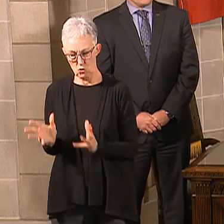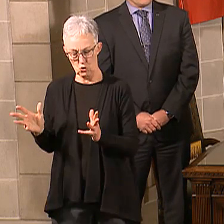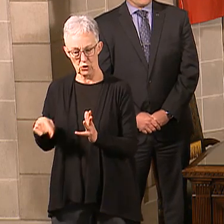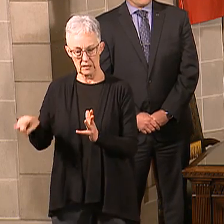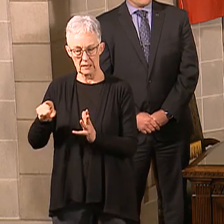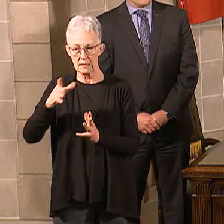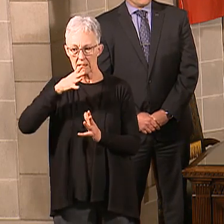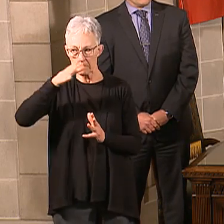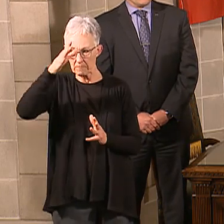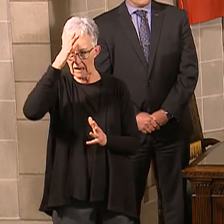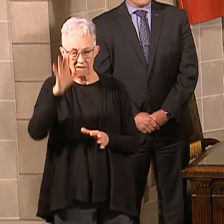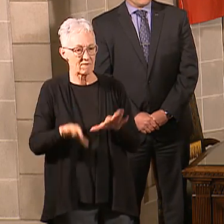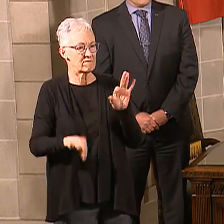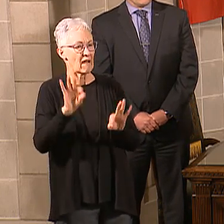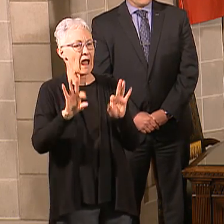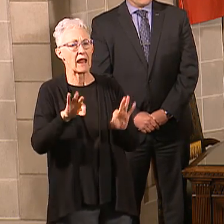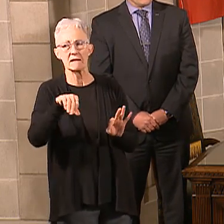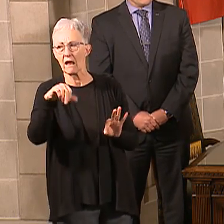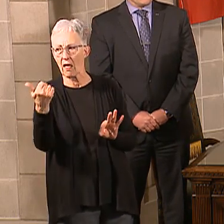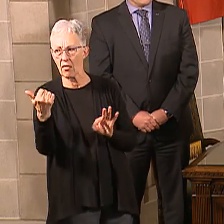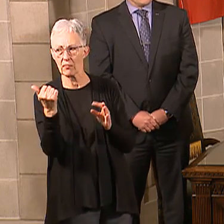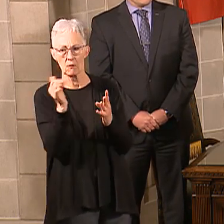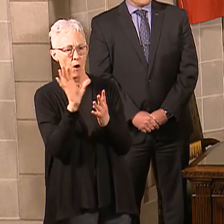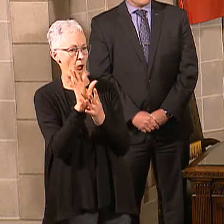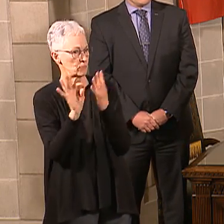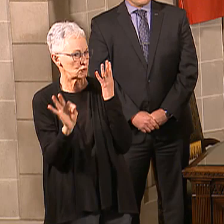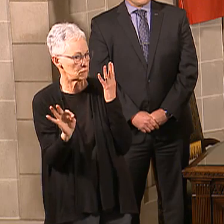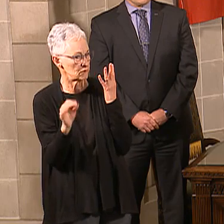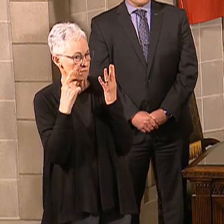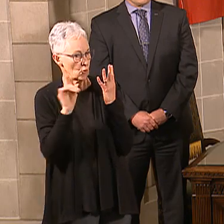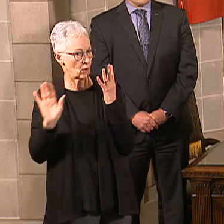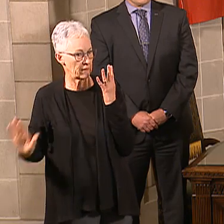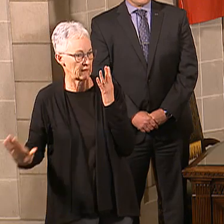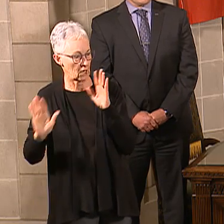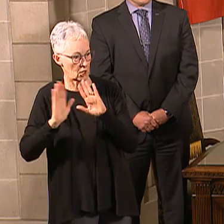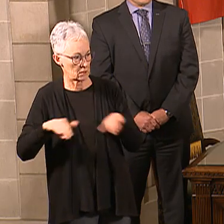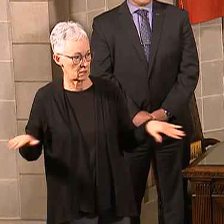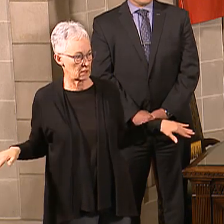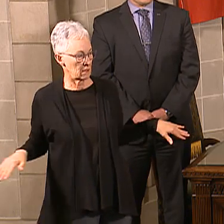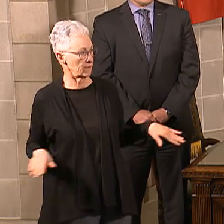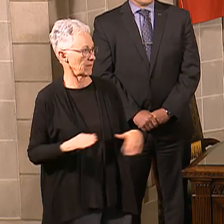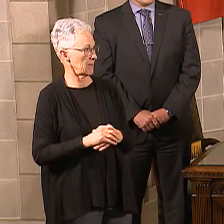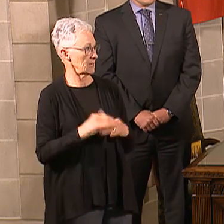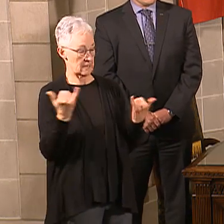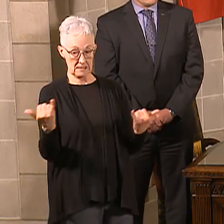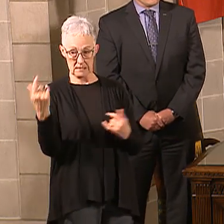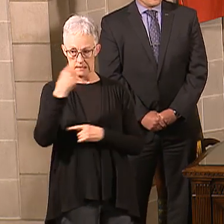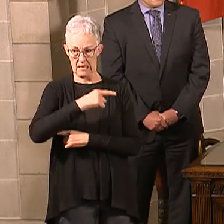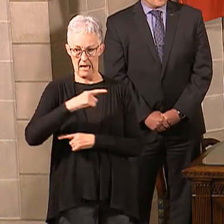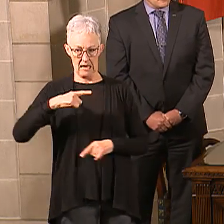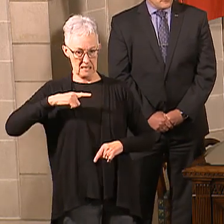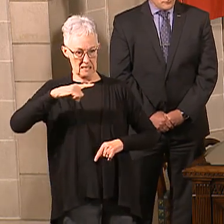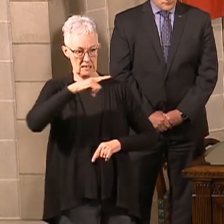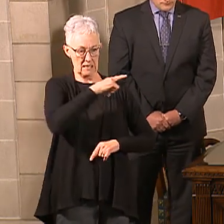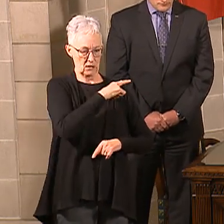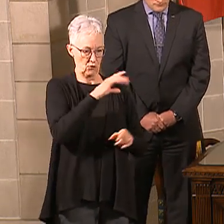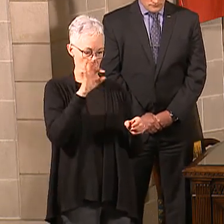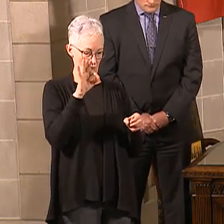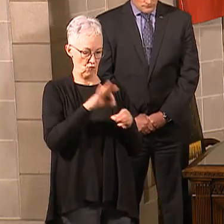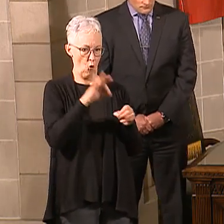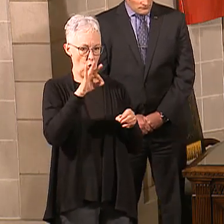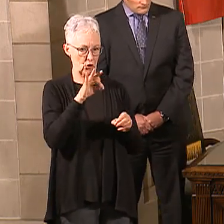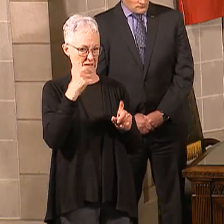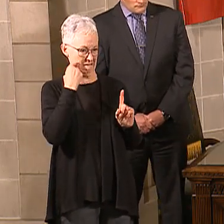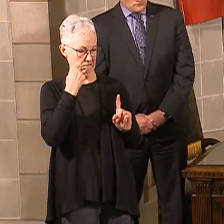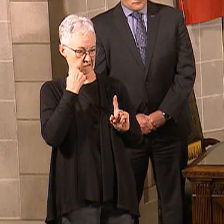find other alternatives to be able to do it. The package the legislature is voting on today, in fact, they passed as well just